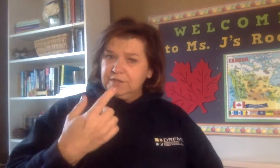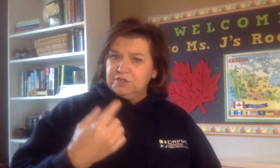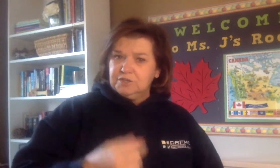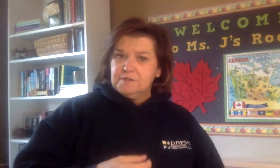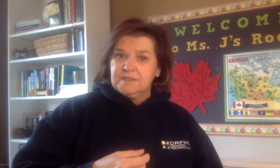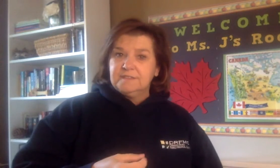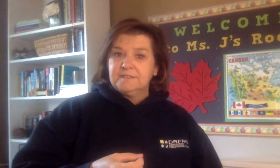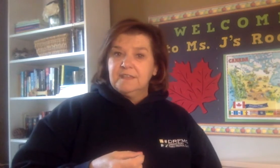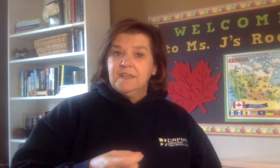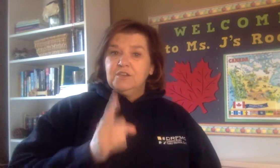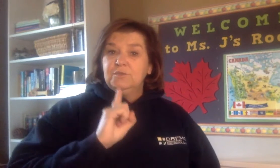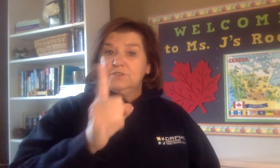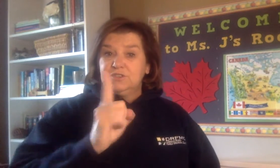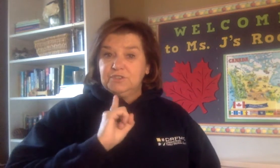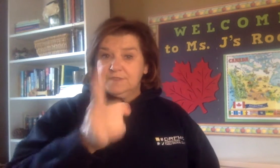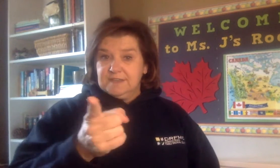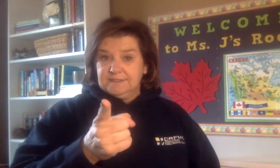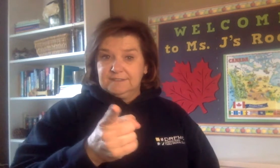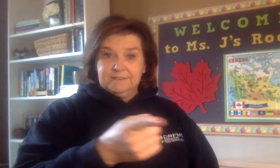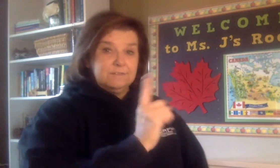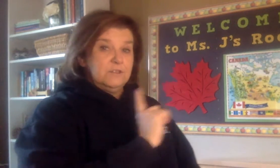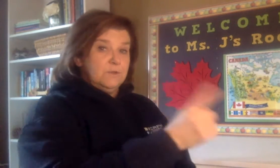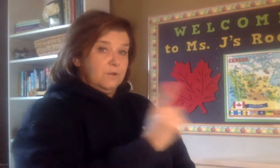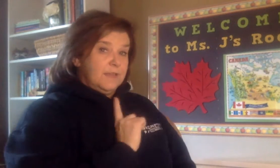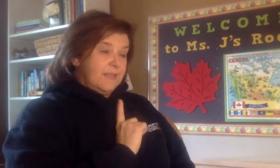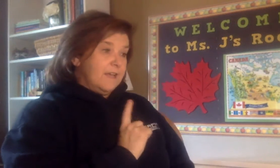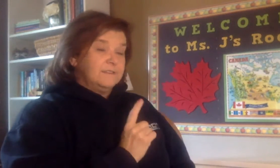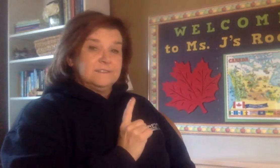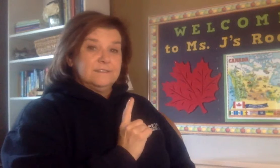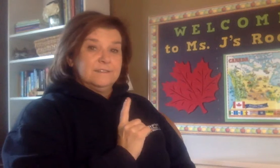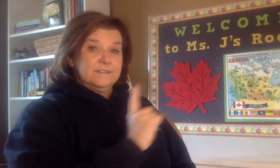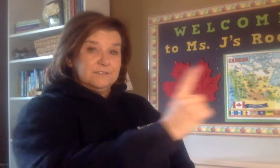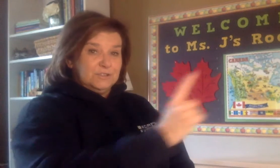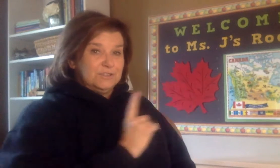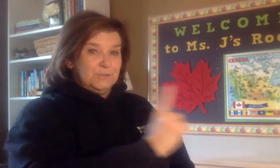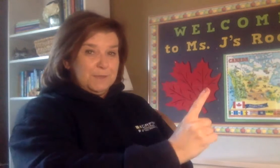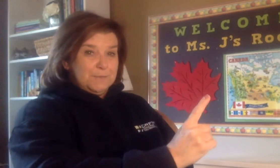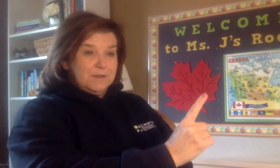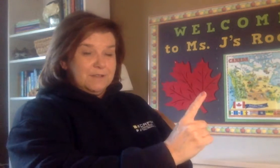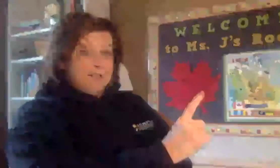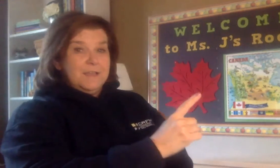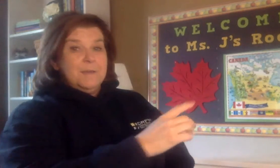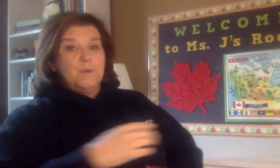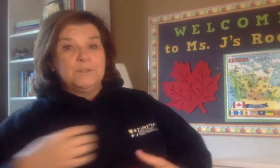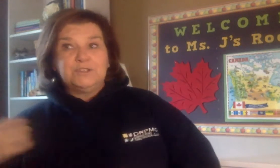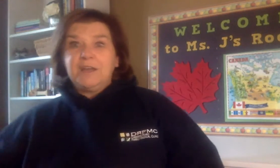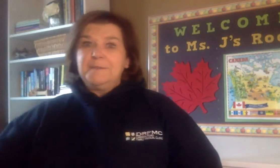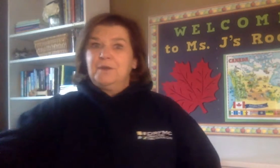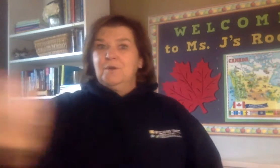should do this, you would just do this. So you go like that because you're just two people. But when you're talking about a